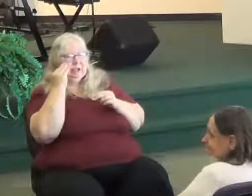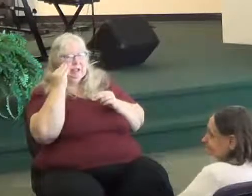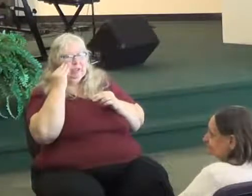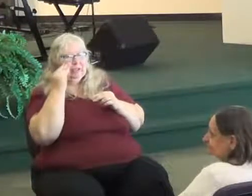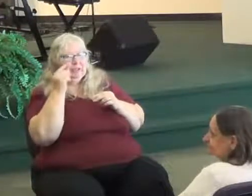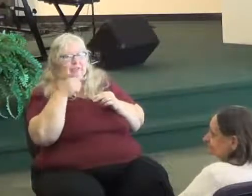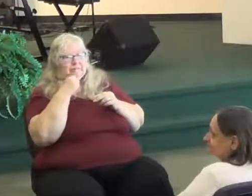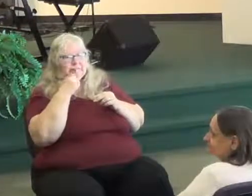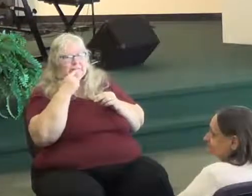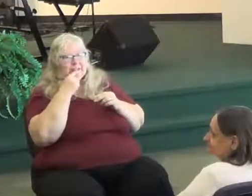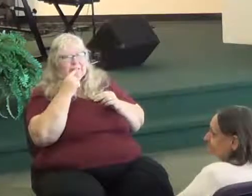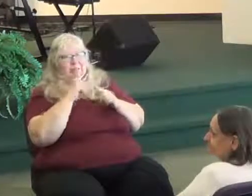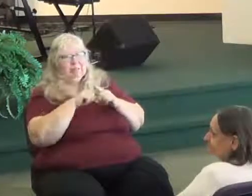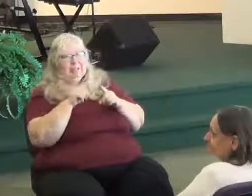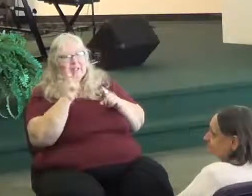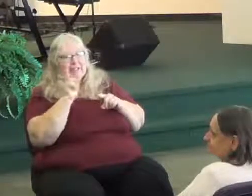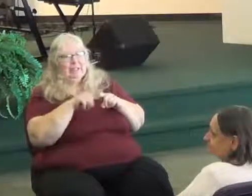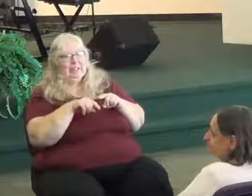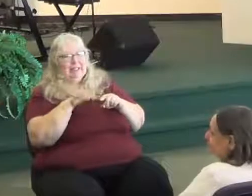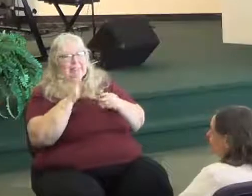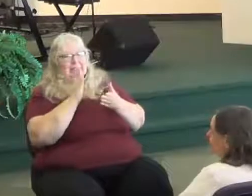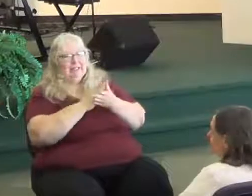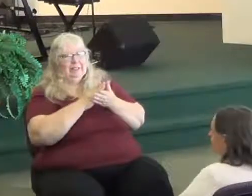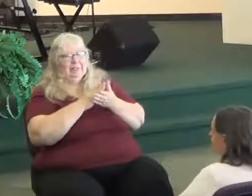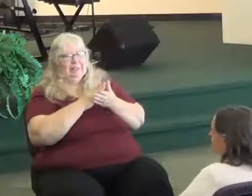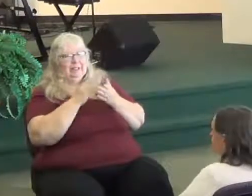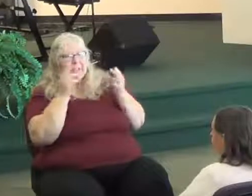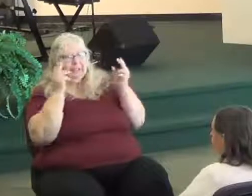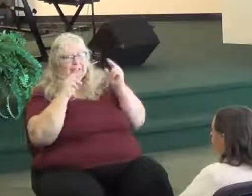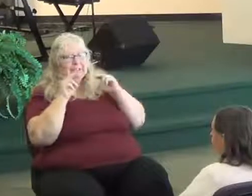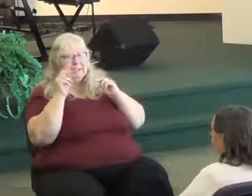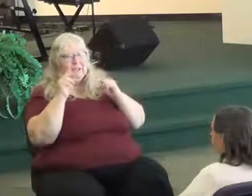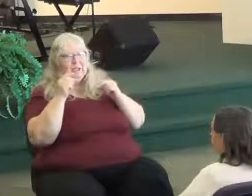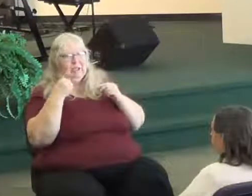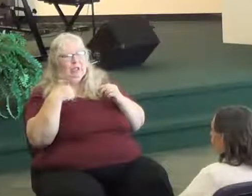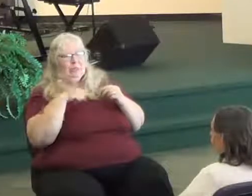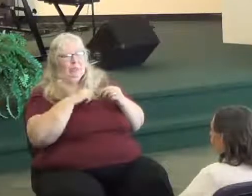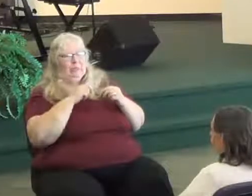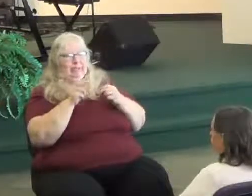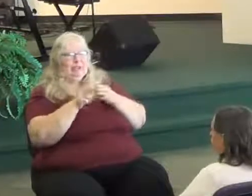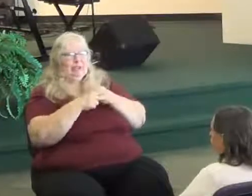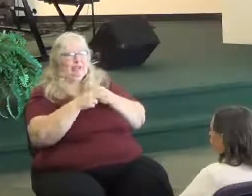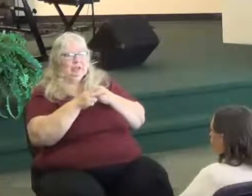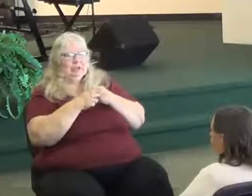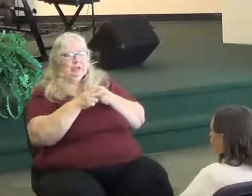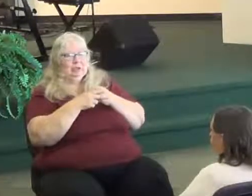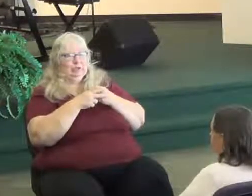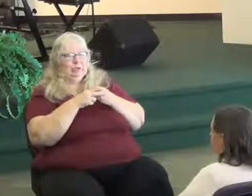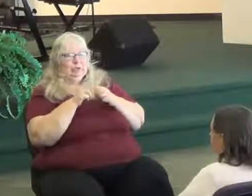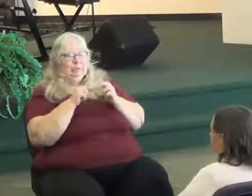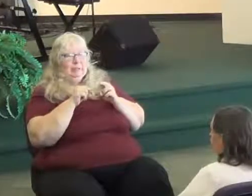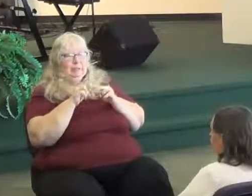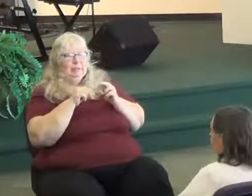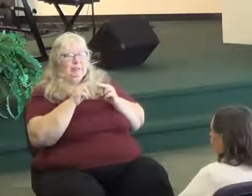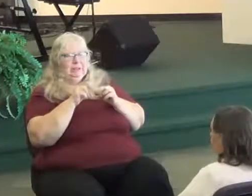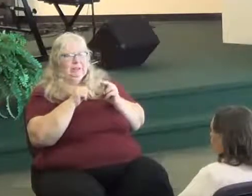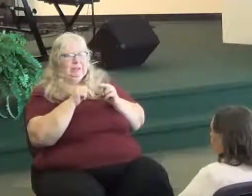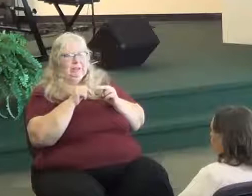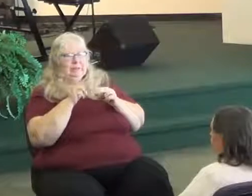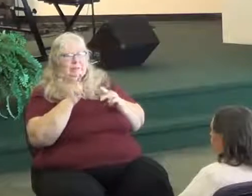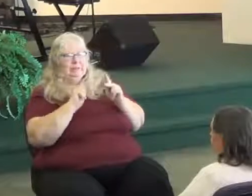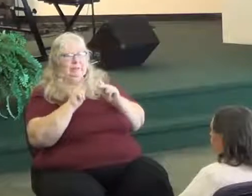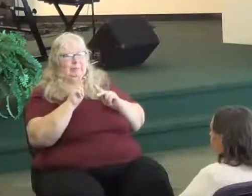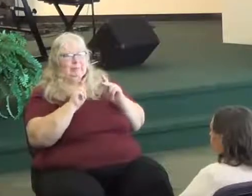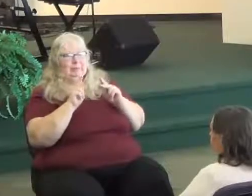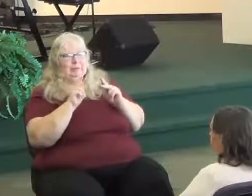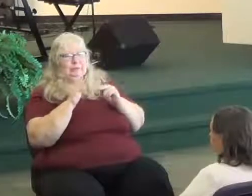month, but I can't get it out of my mind. We're a land of storage buildings. And it says those who build barns to